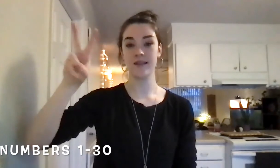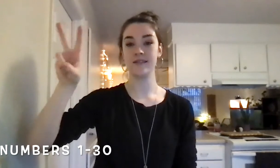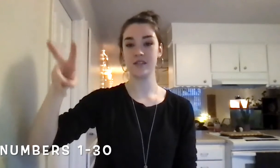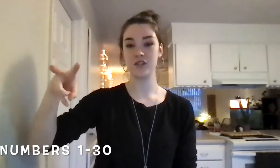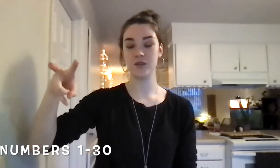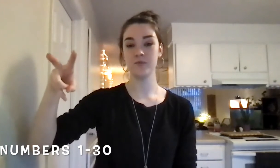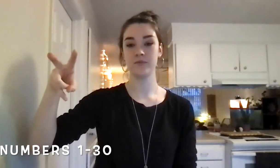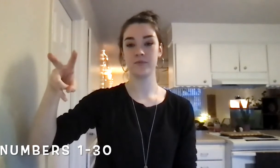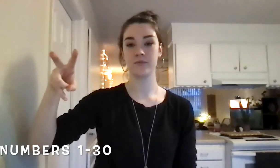22,